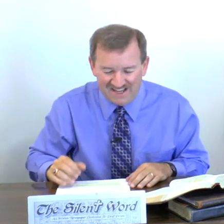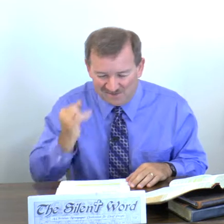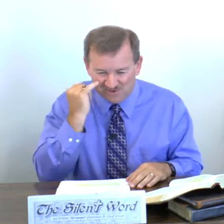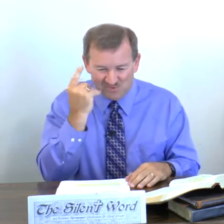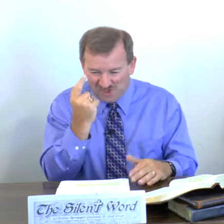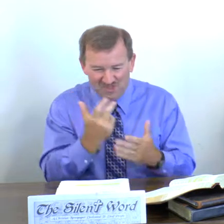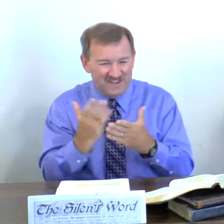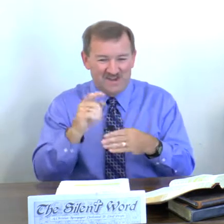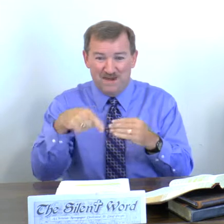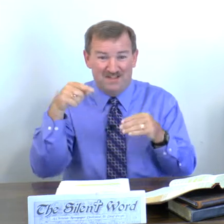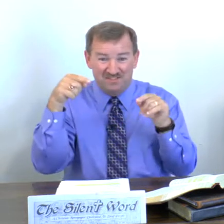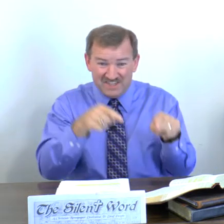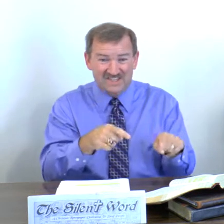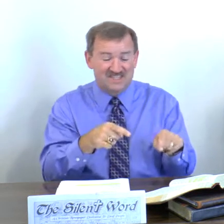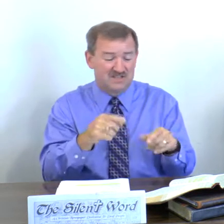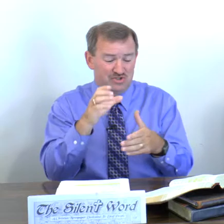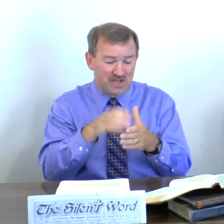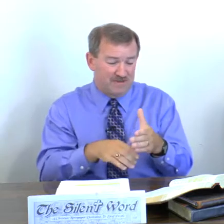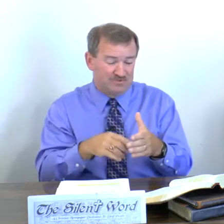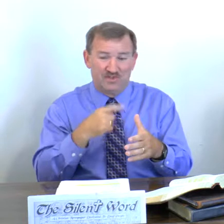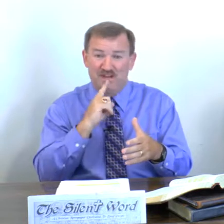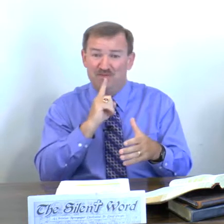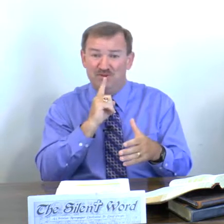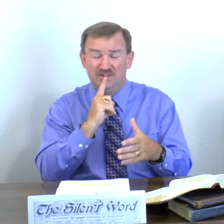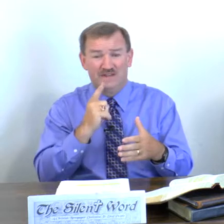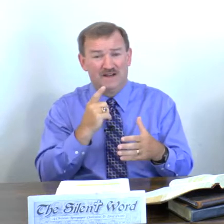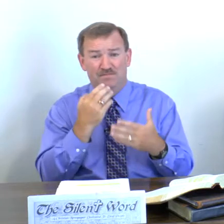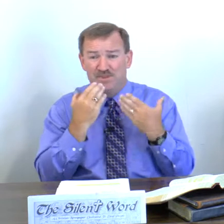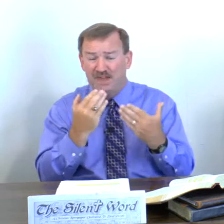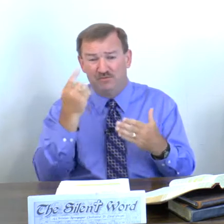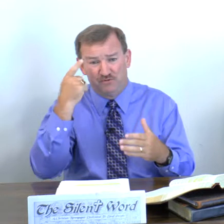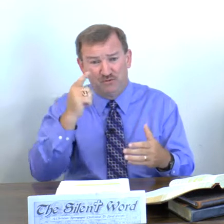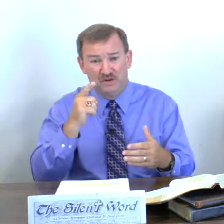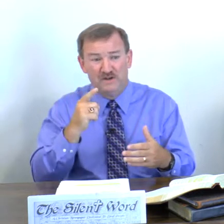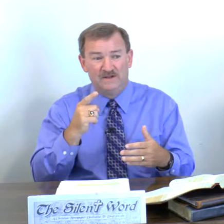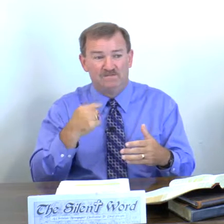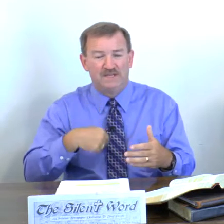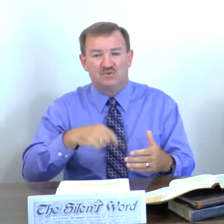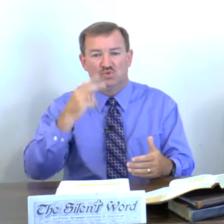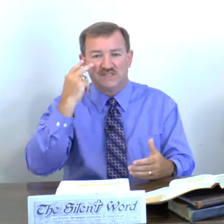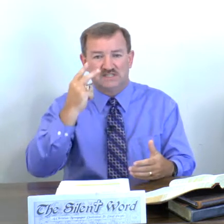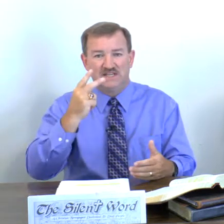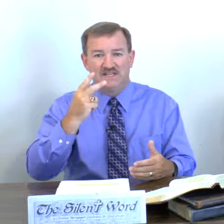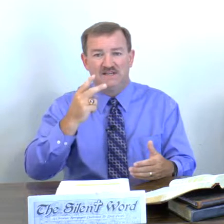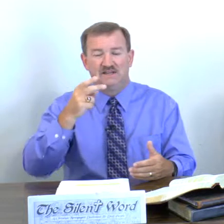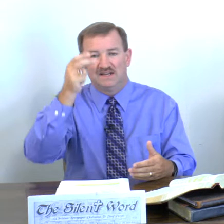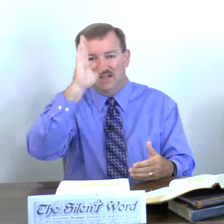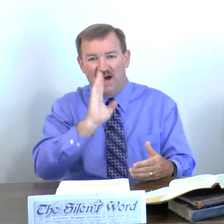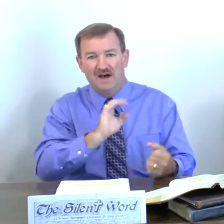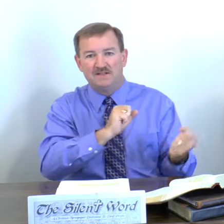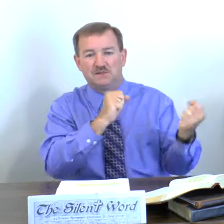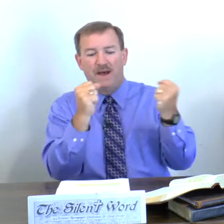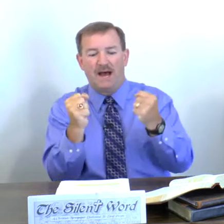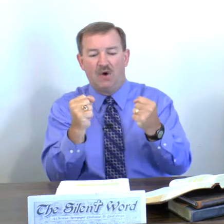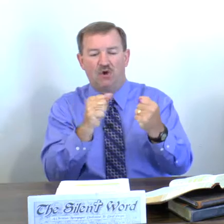If there's one thing about this chapter that I really am thankful for, is we see God's power